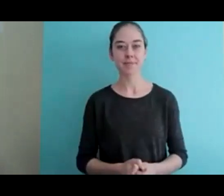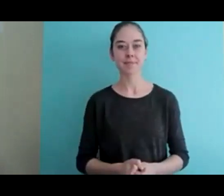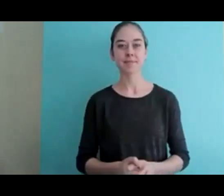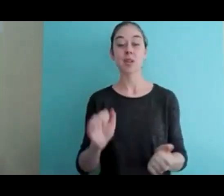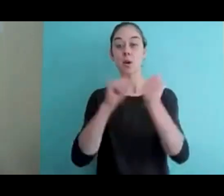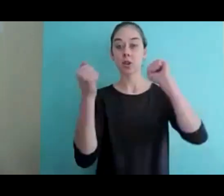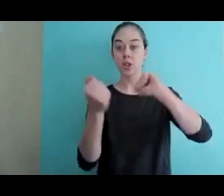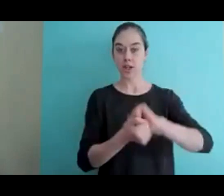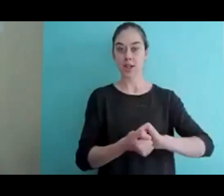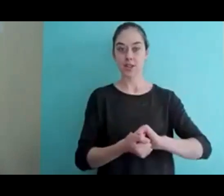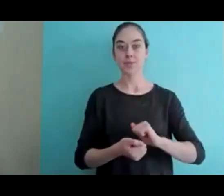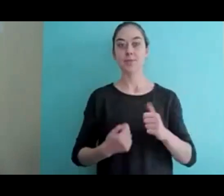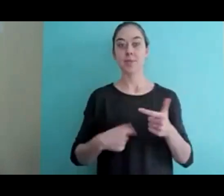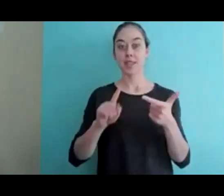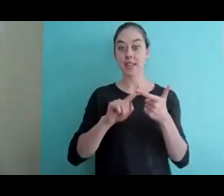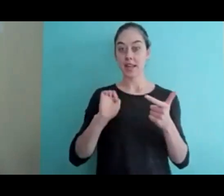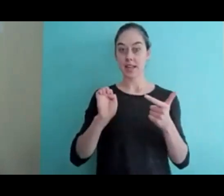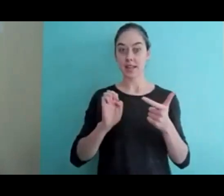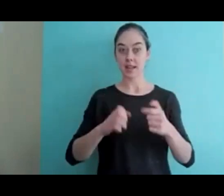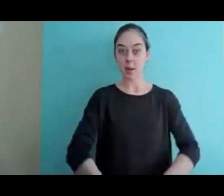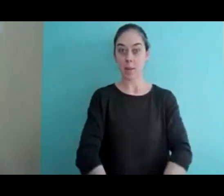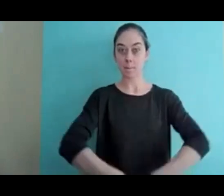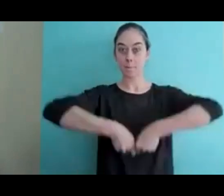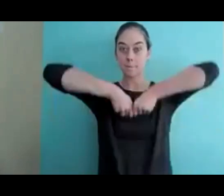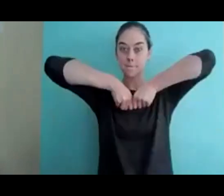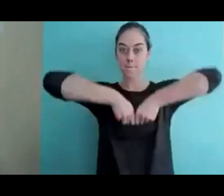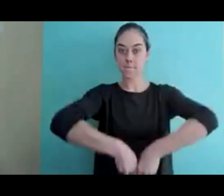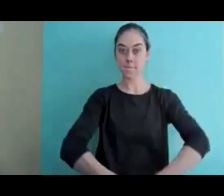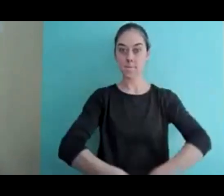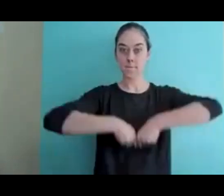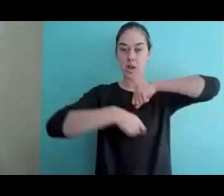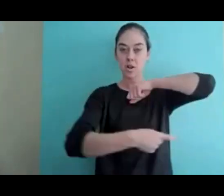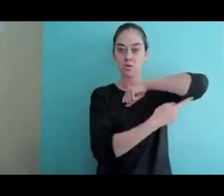on. Change. We're going tricep pull-ups.